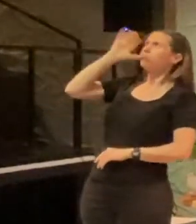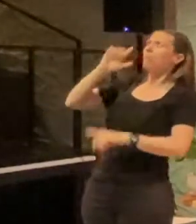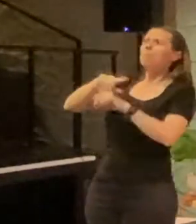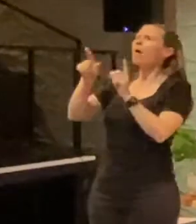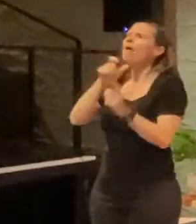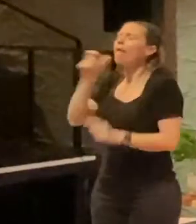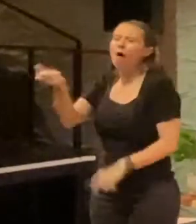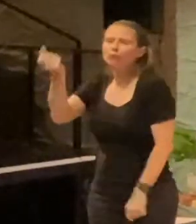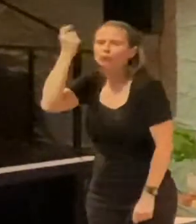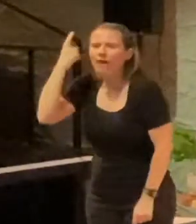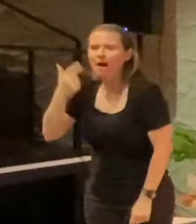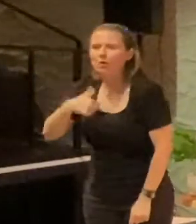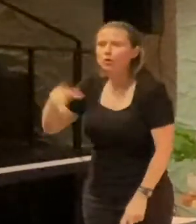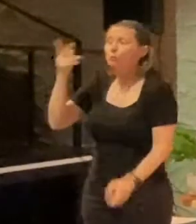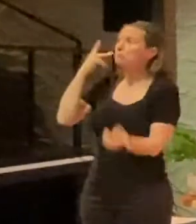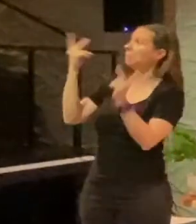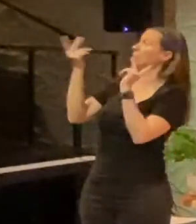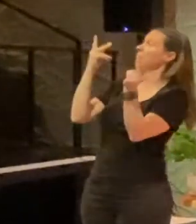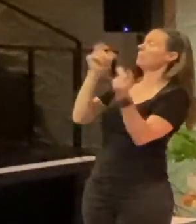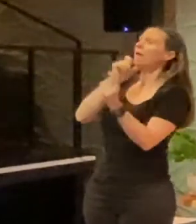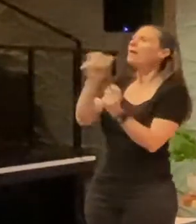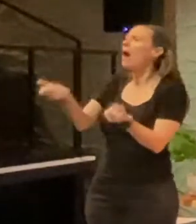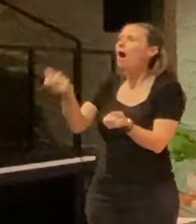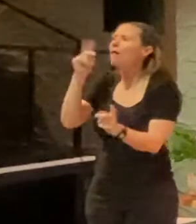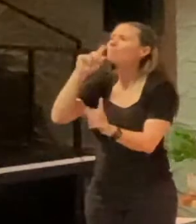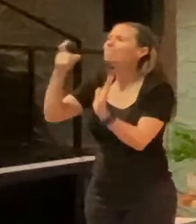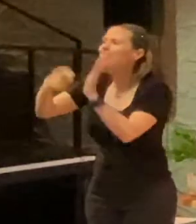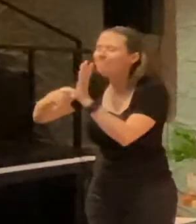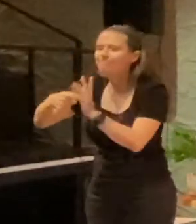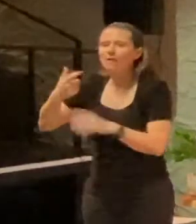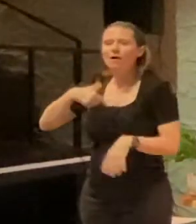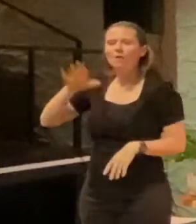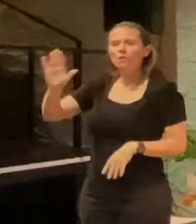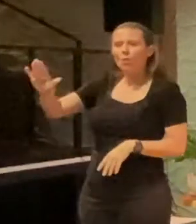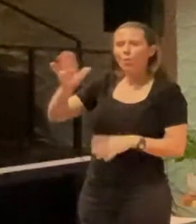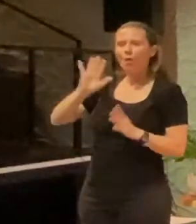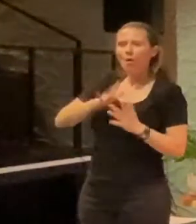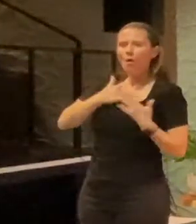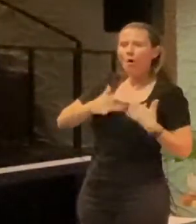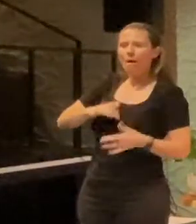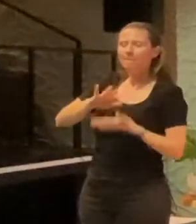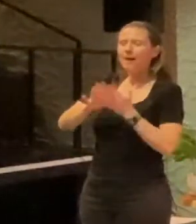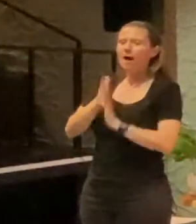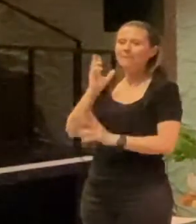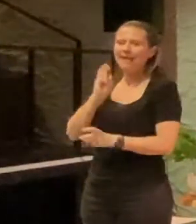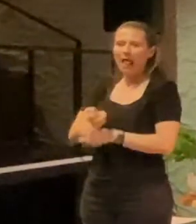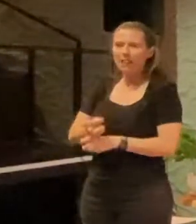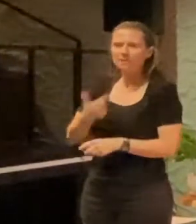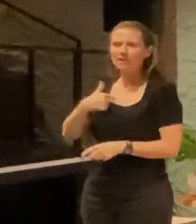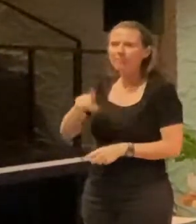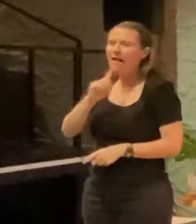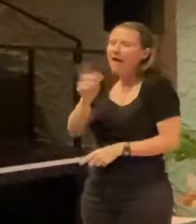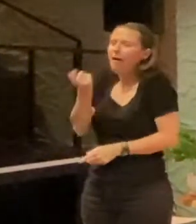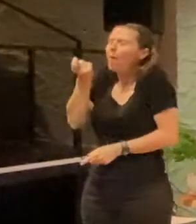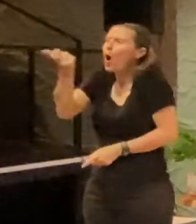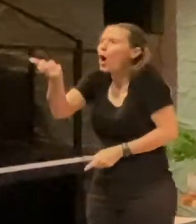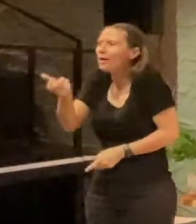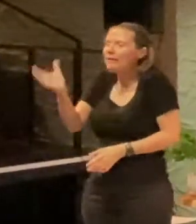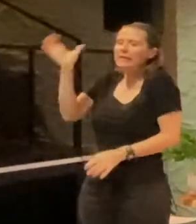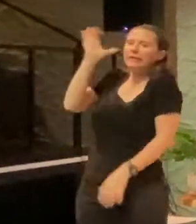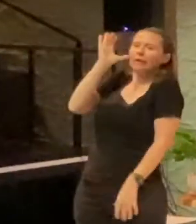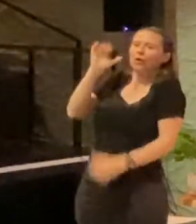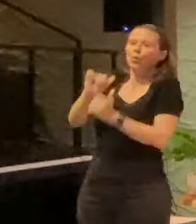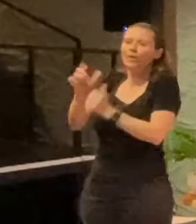will be ever seeing, but never perceiving. For this people's heart has become calloused. They hardly hear with